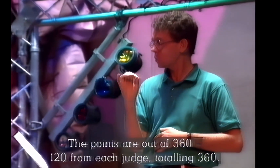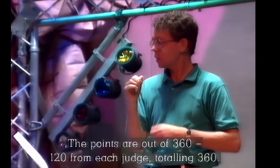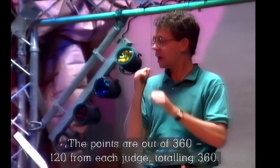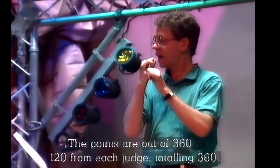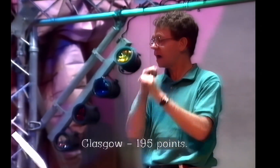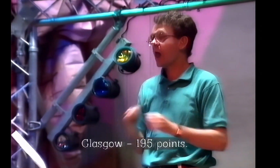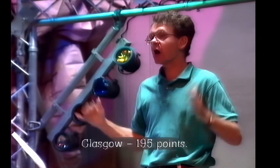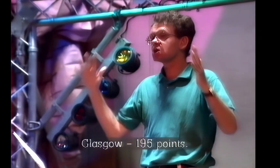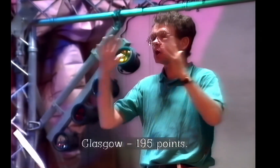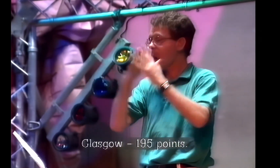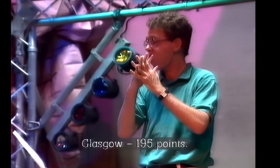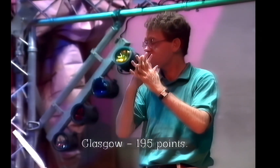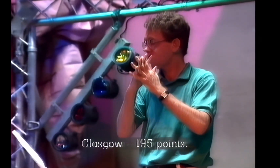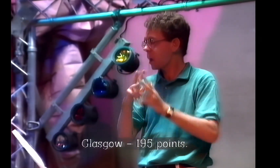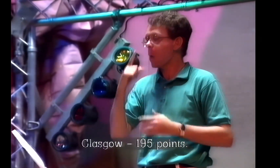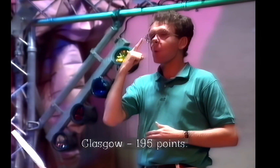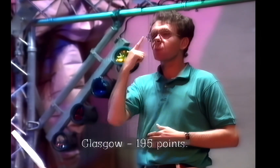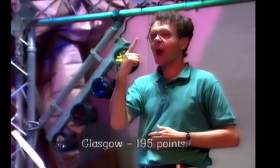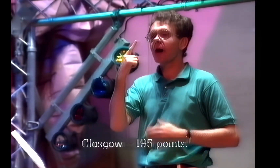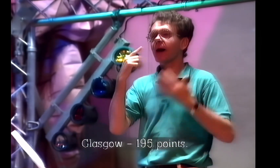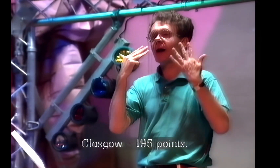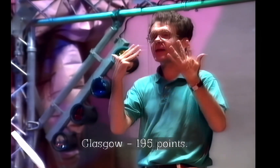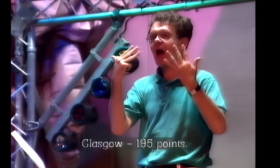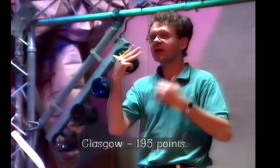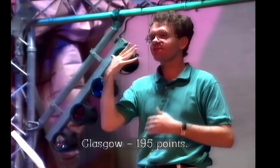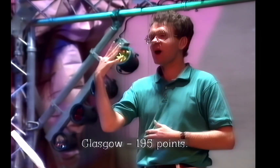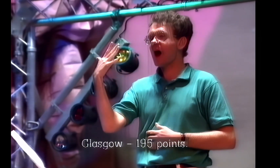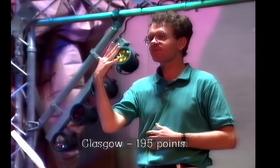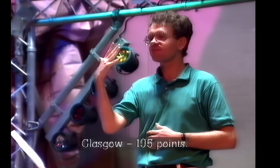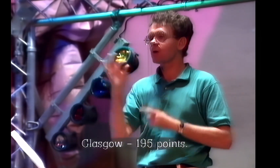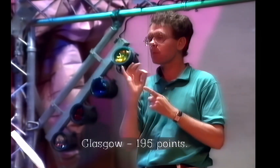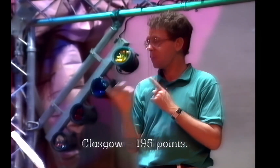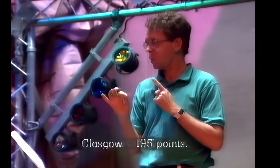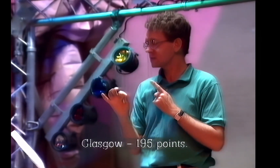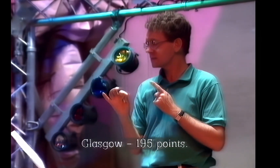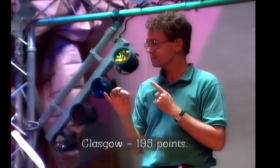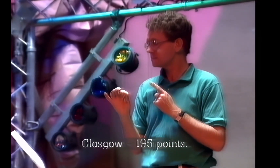of 360. Glasgow, 195 points.